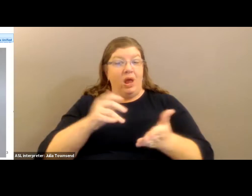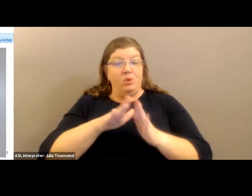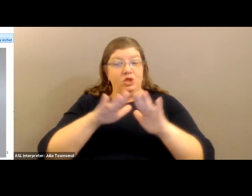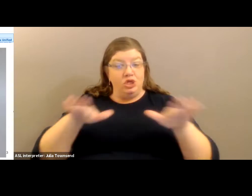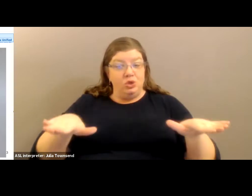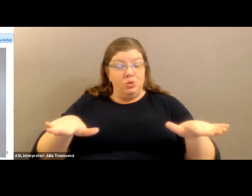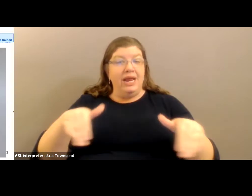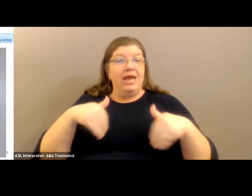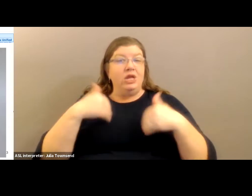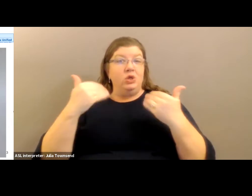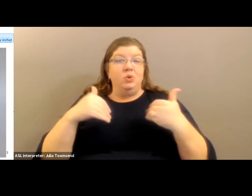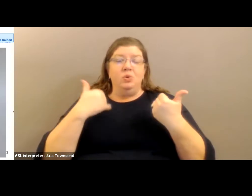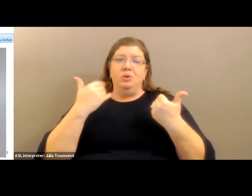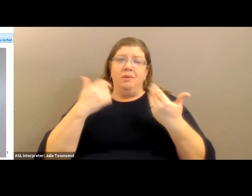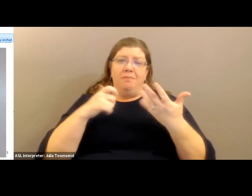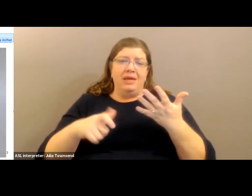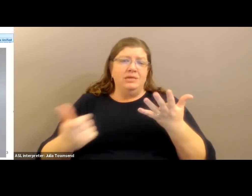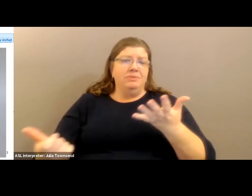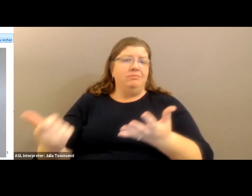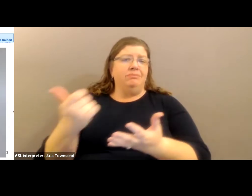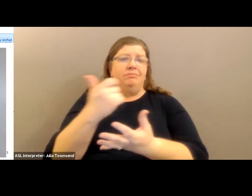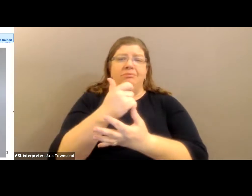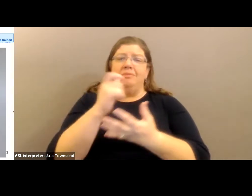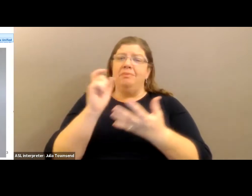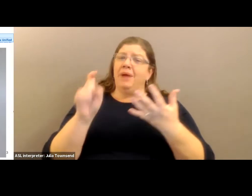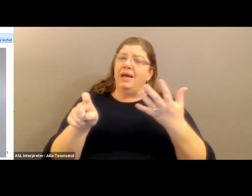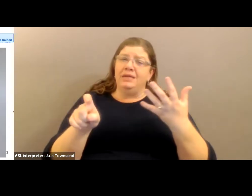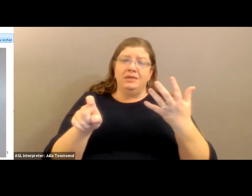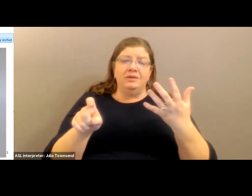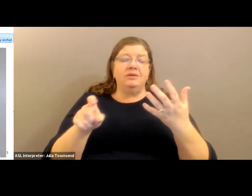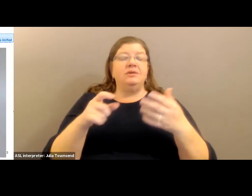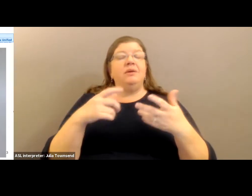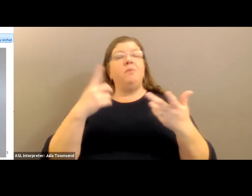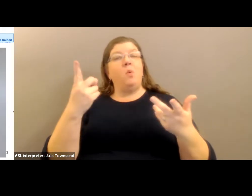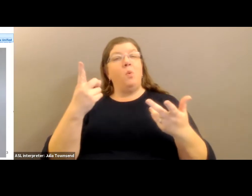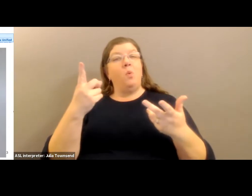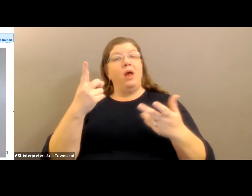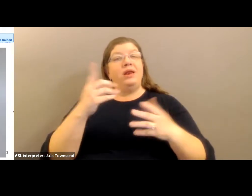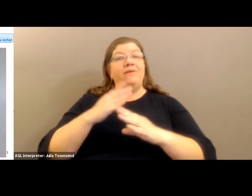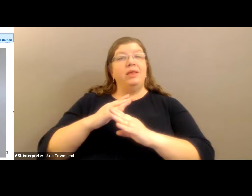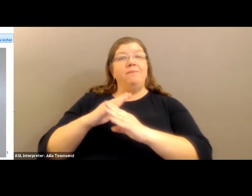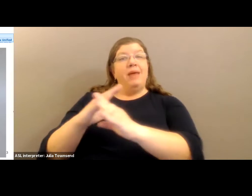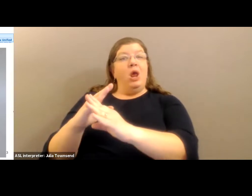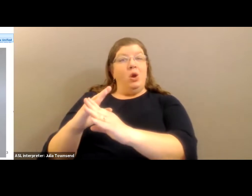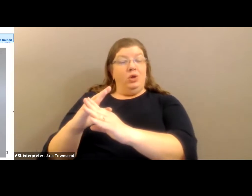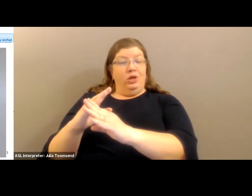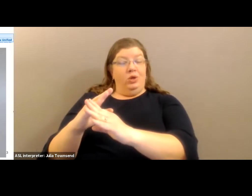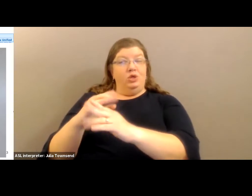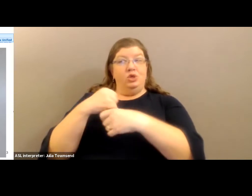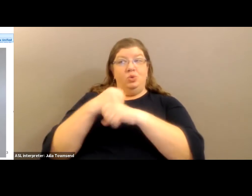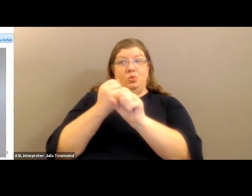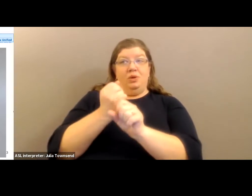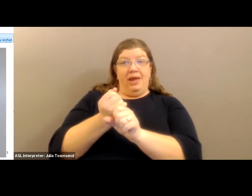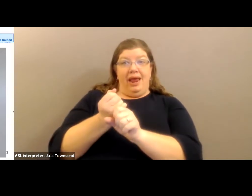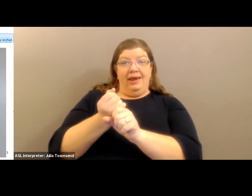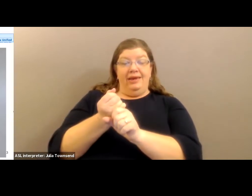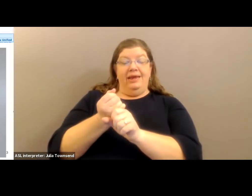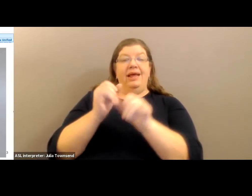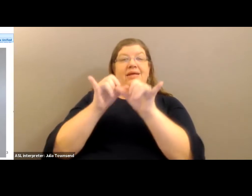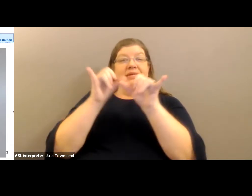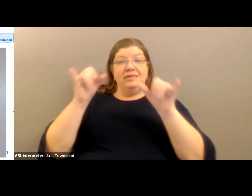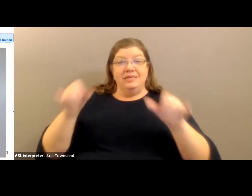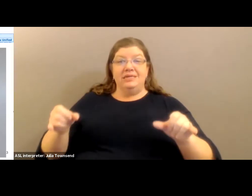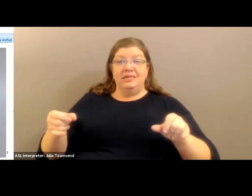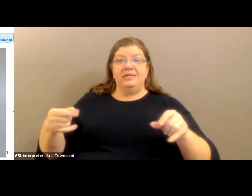and youth has to be foremost. But one of the chief barriers to creating an interconnected system